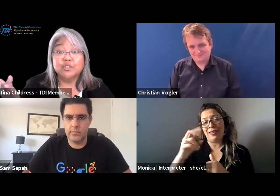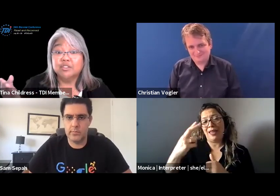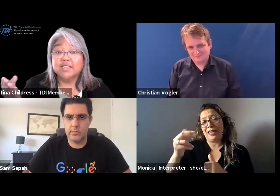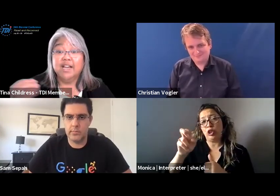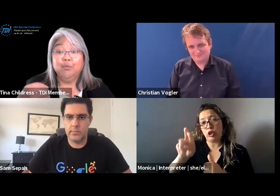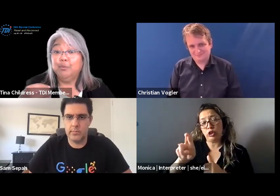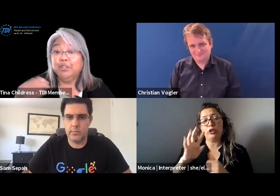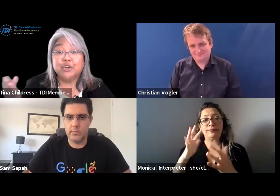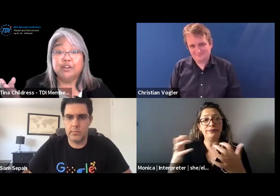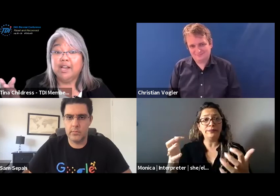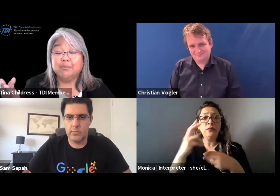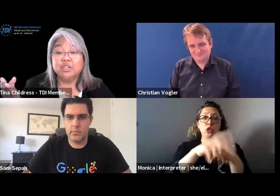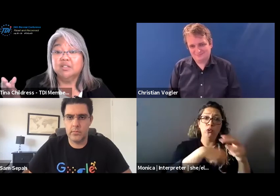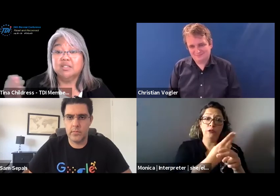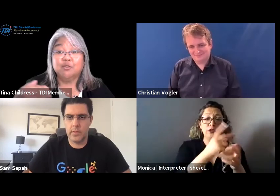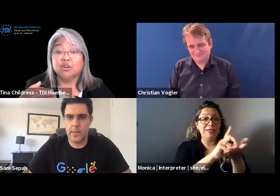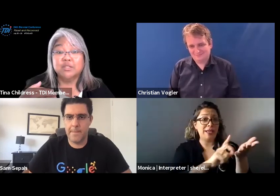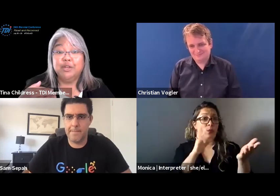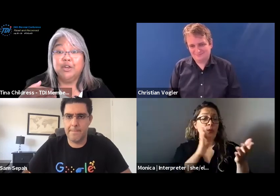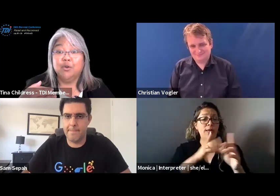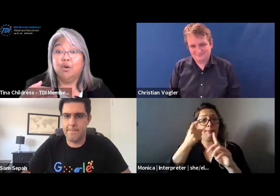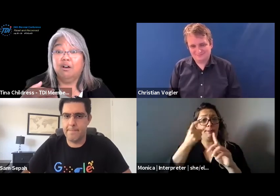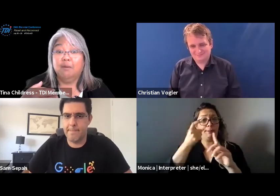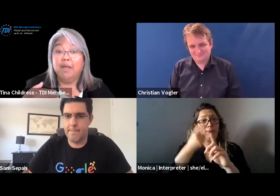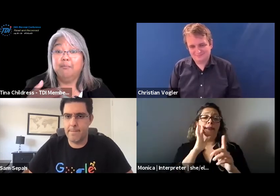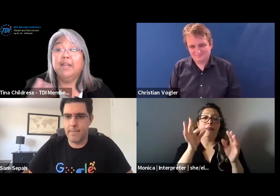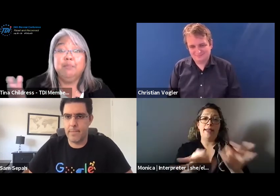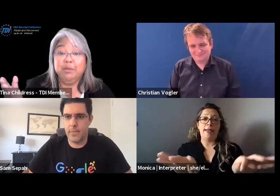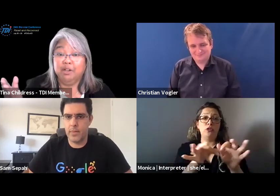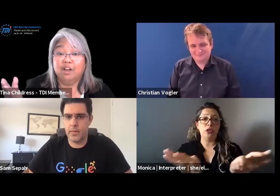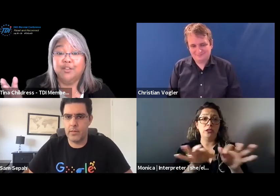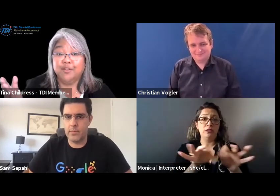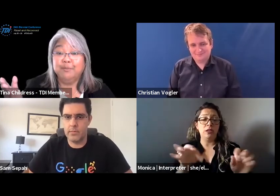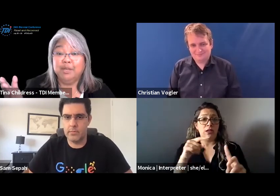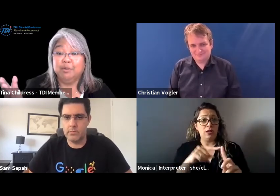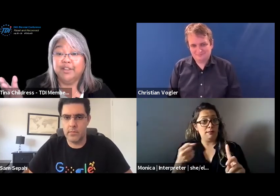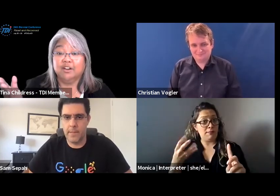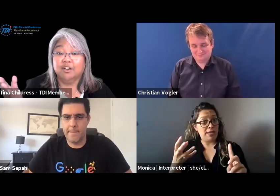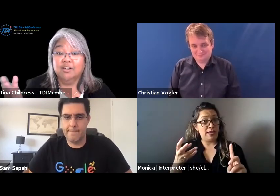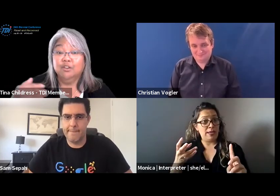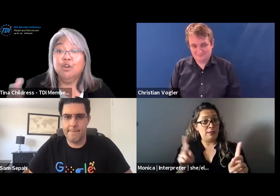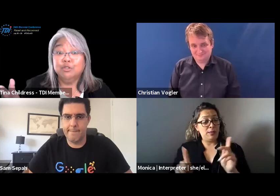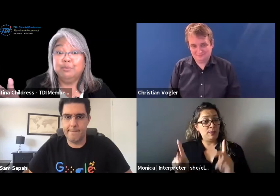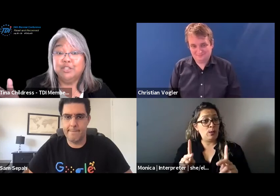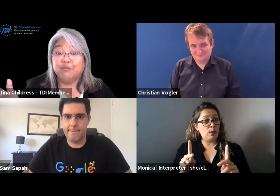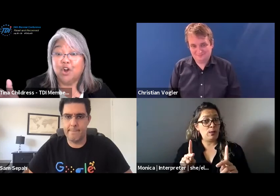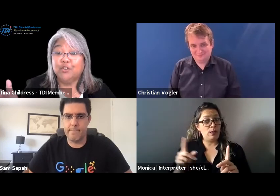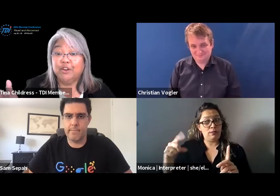universal design, when we turn on captions, of course, we know many people other than people that are known to be deaf or hard of